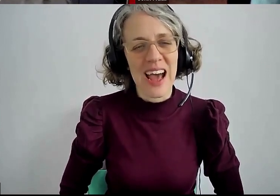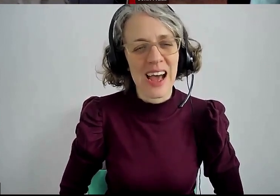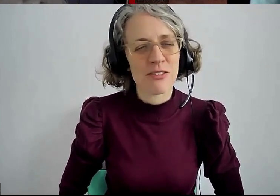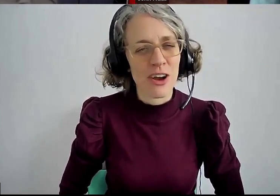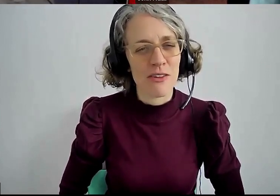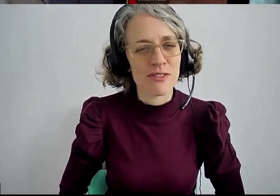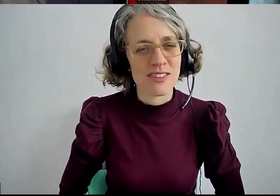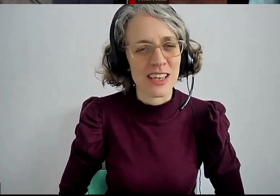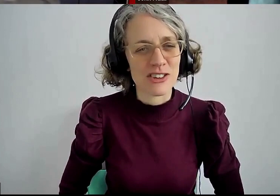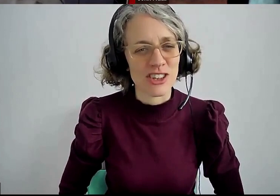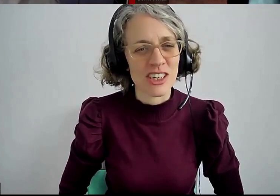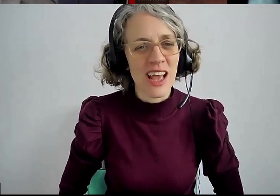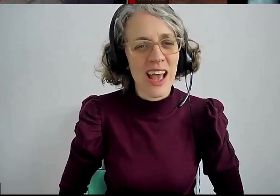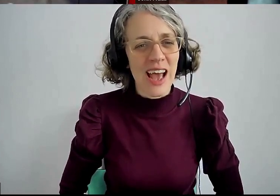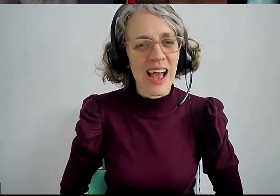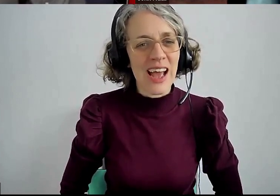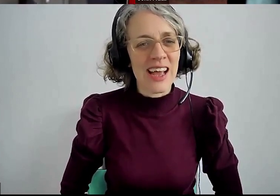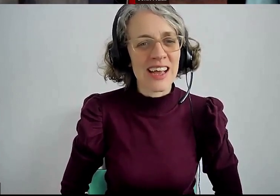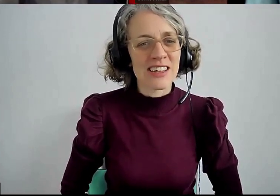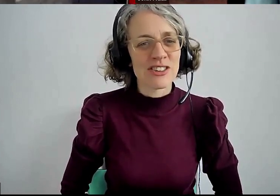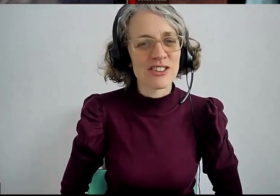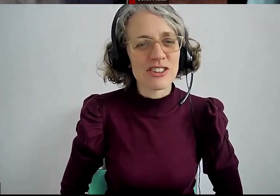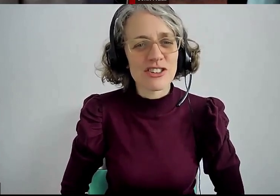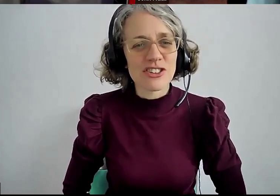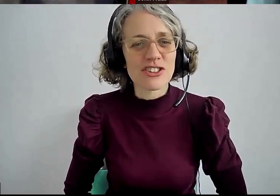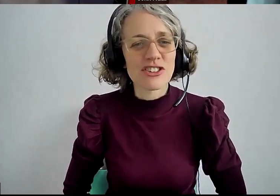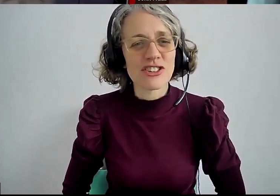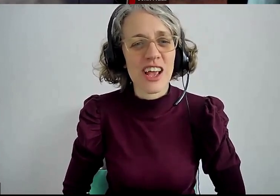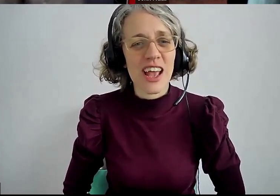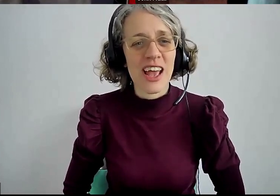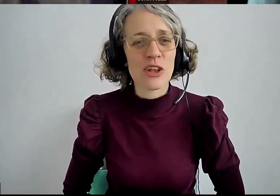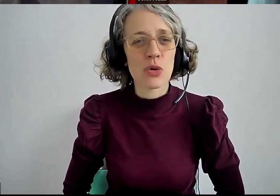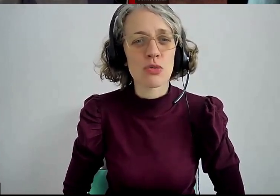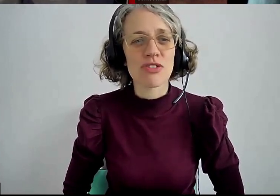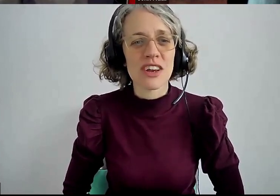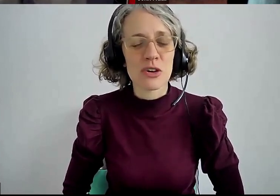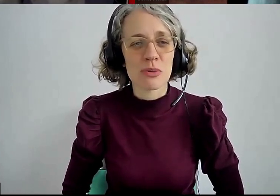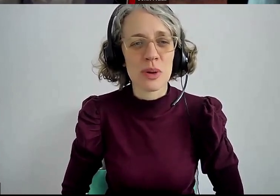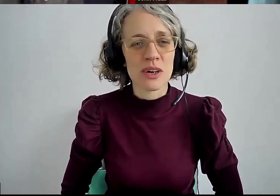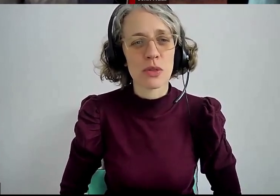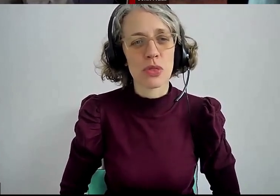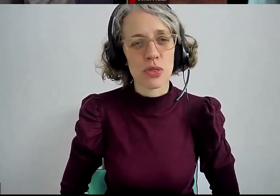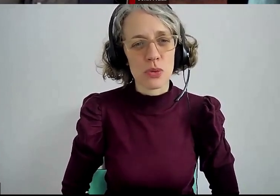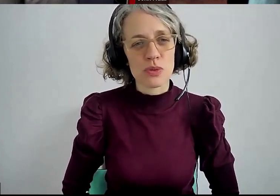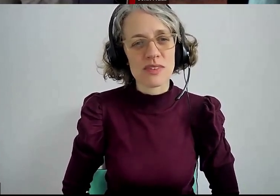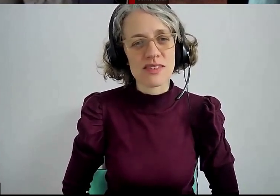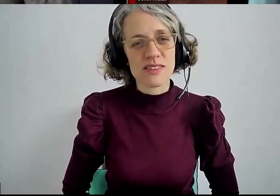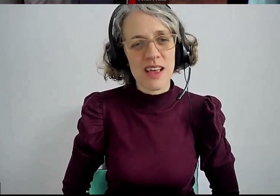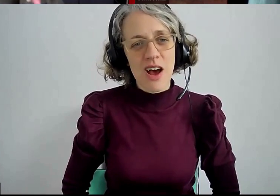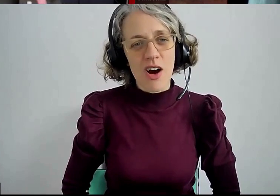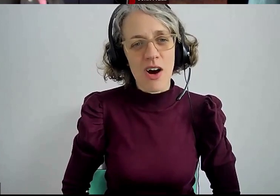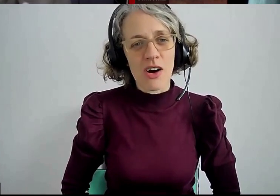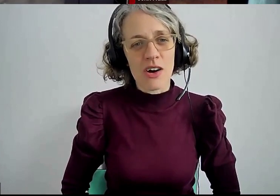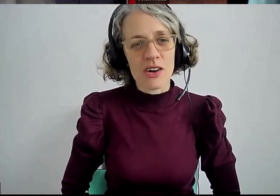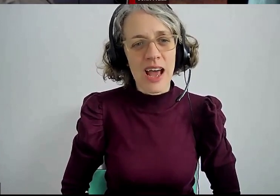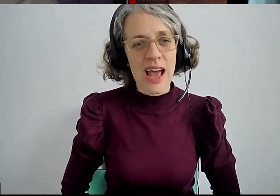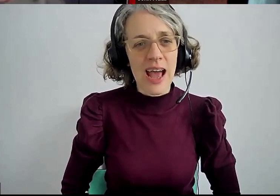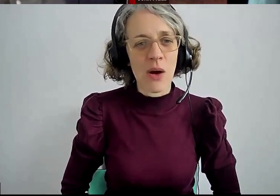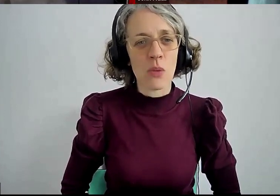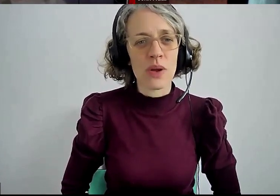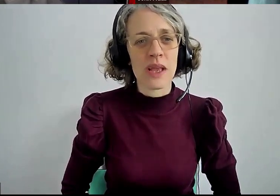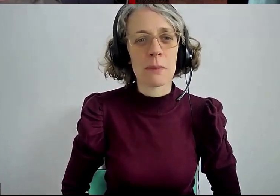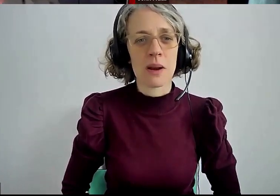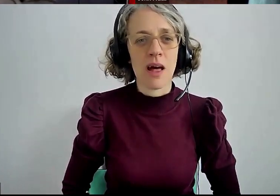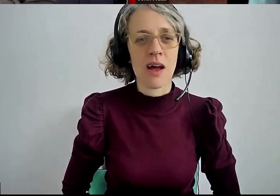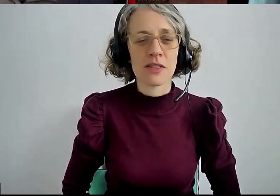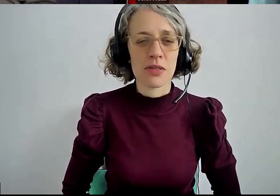and have a conversation and just to share your real world thoughts on